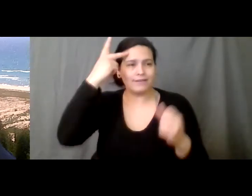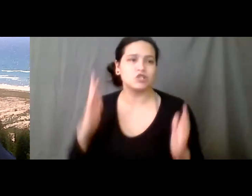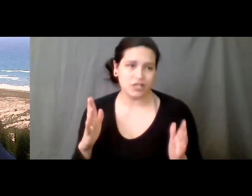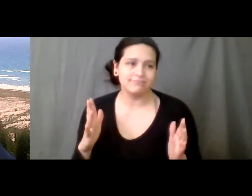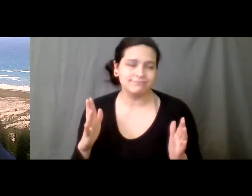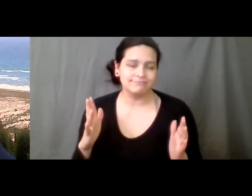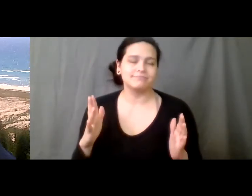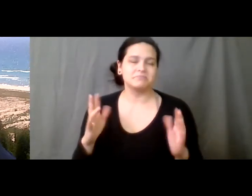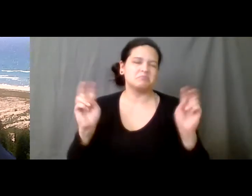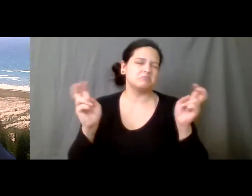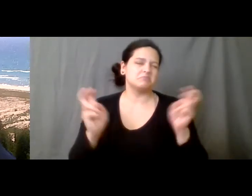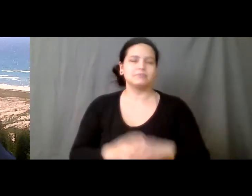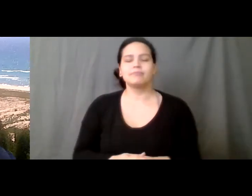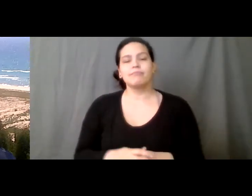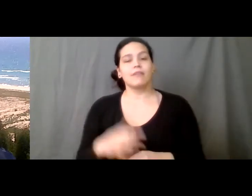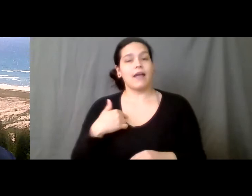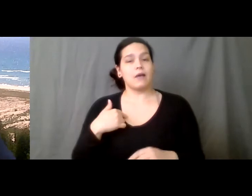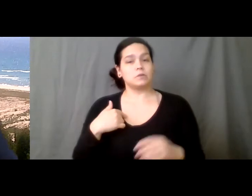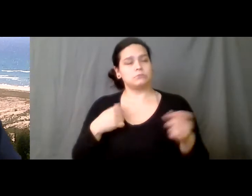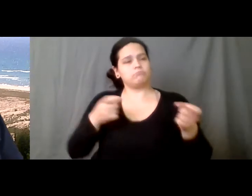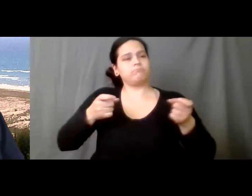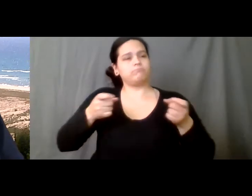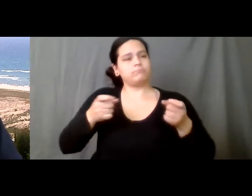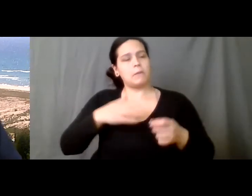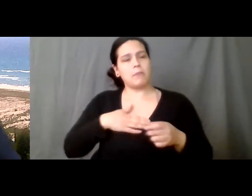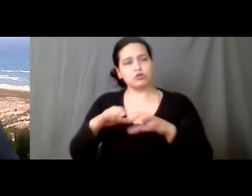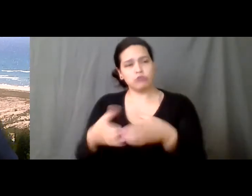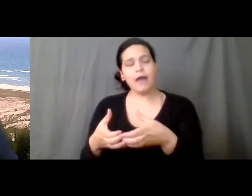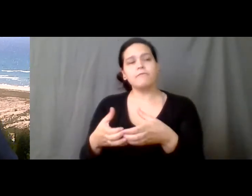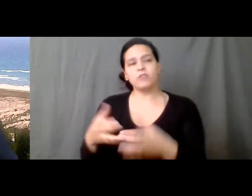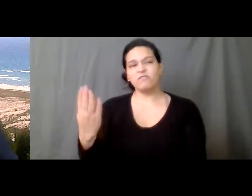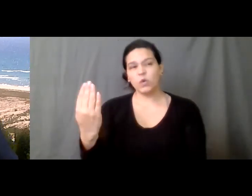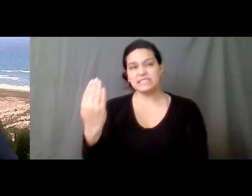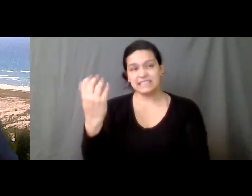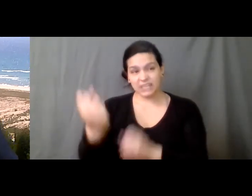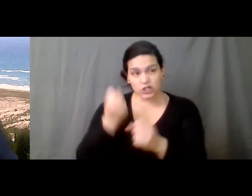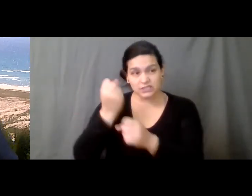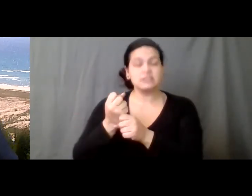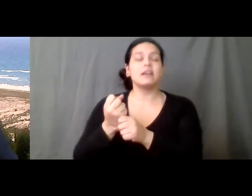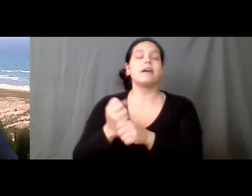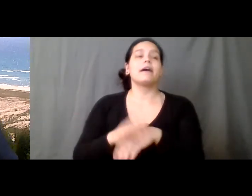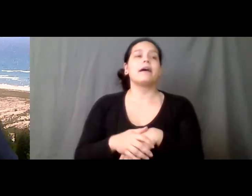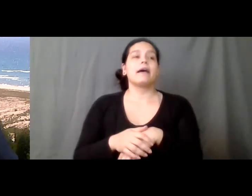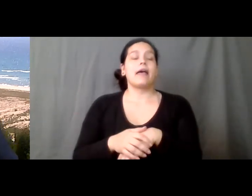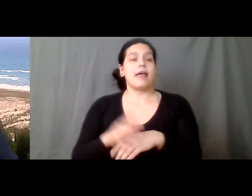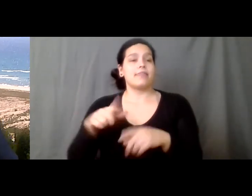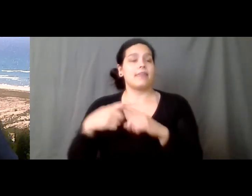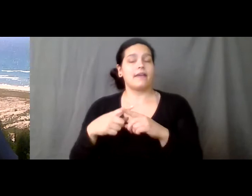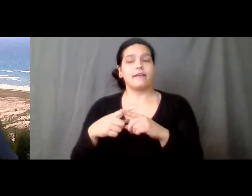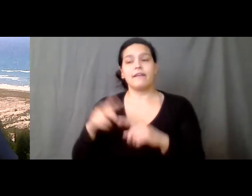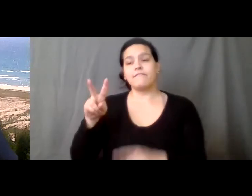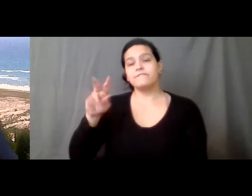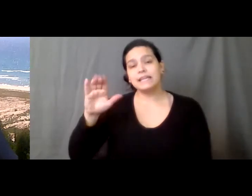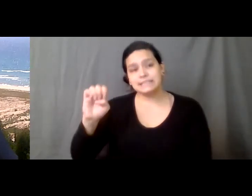the chairman of my tribe for 14 years and the vice chair for a couple of years before that. I spent a number of years where I was not